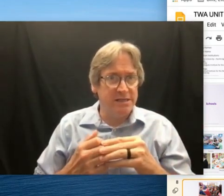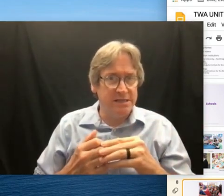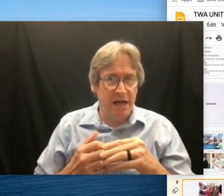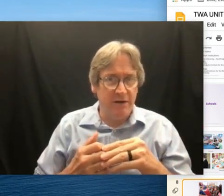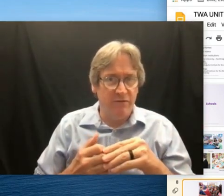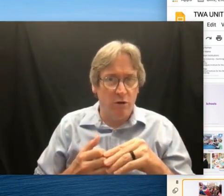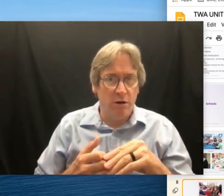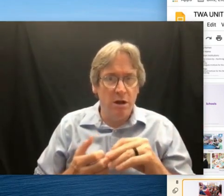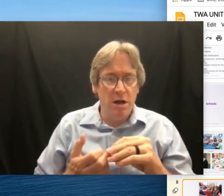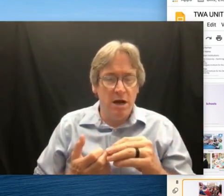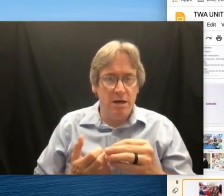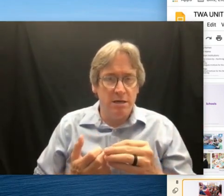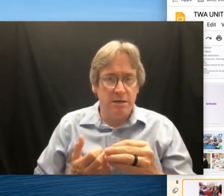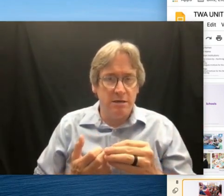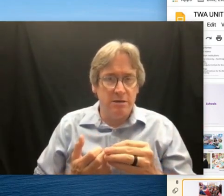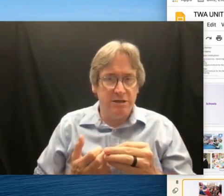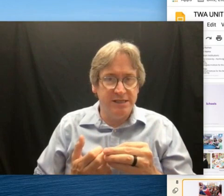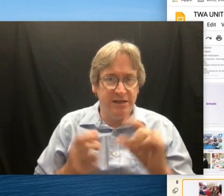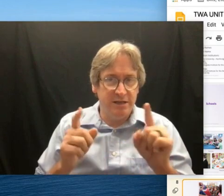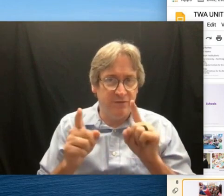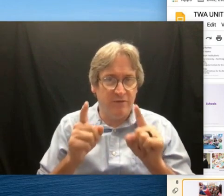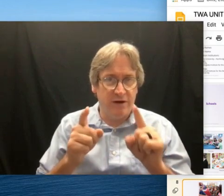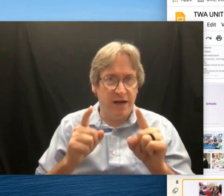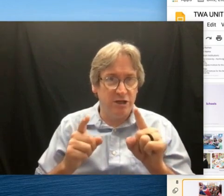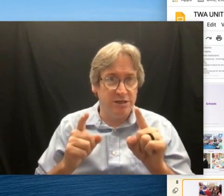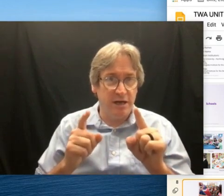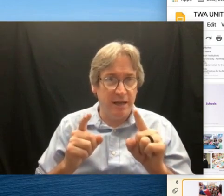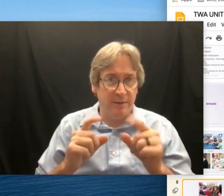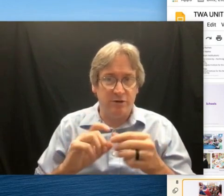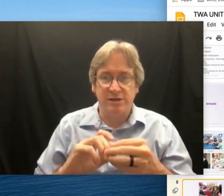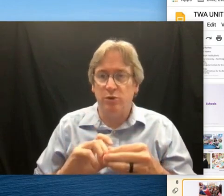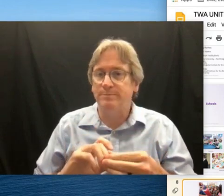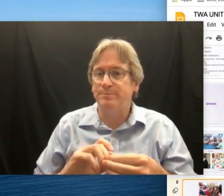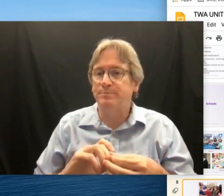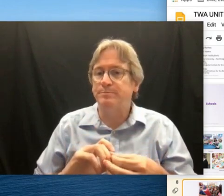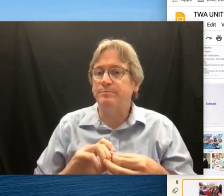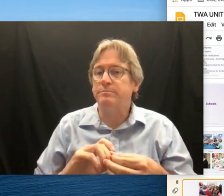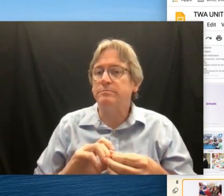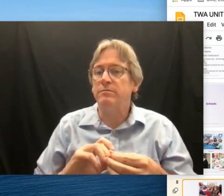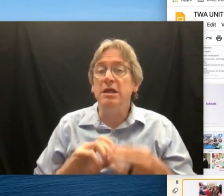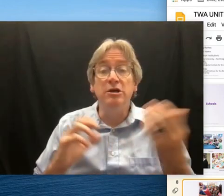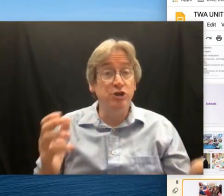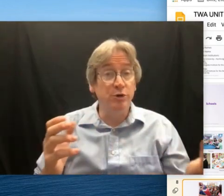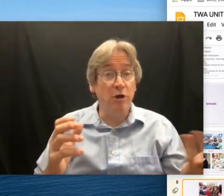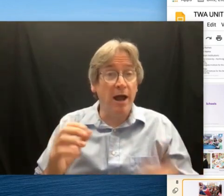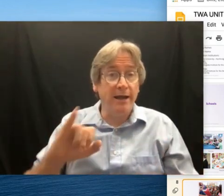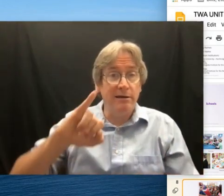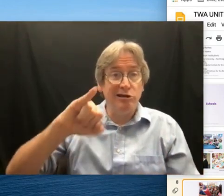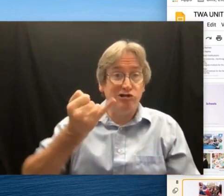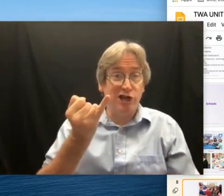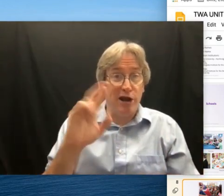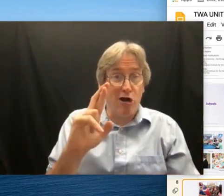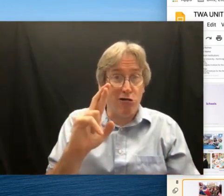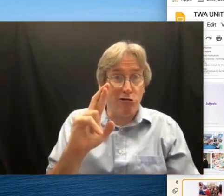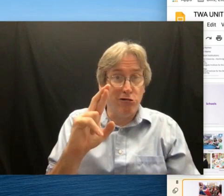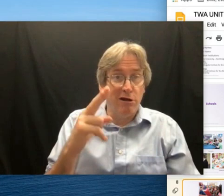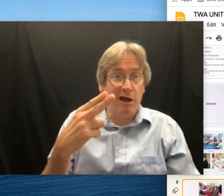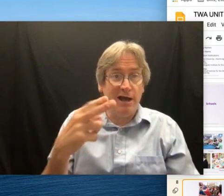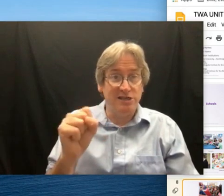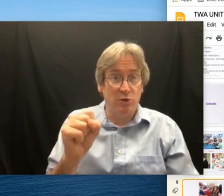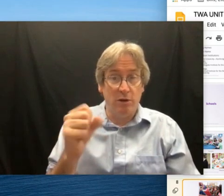the what's the sign for to see the different variations on elementary school. Junior high,